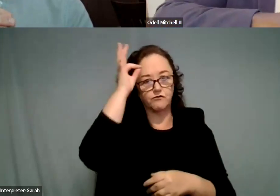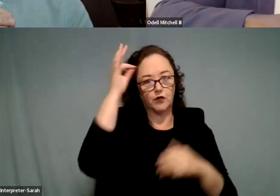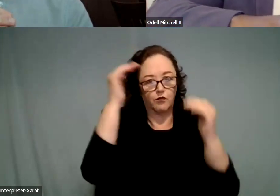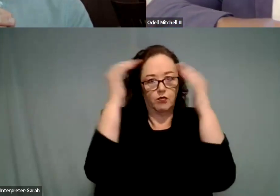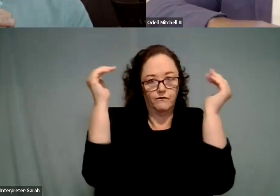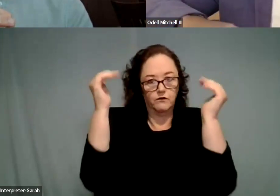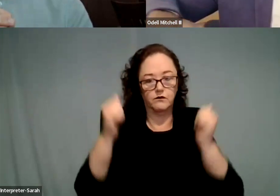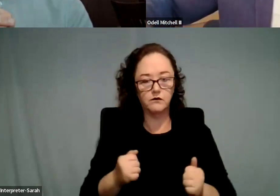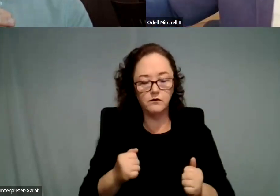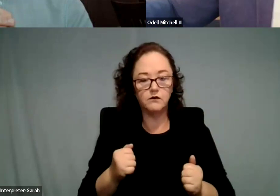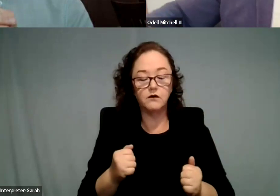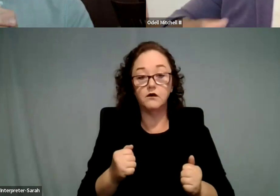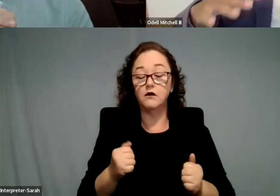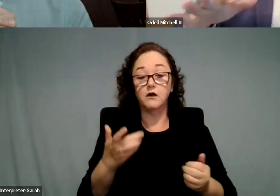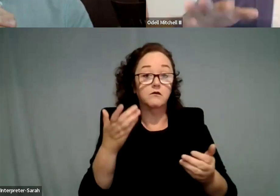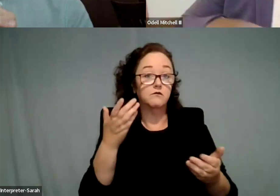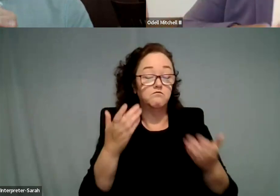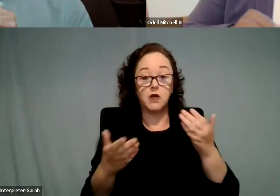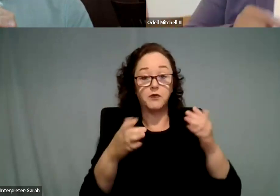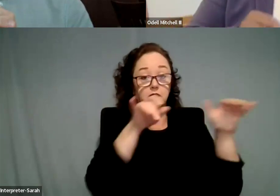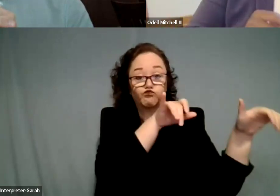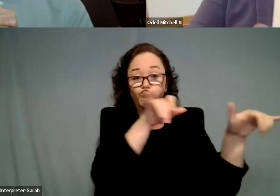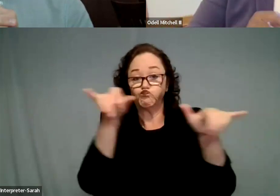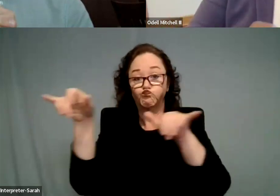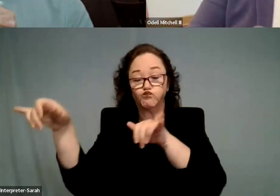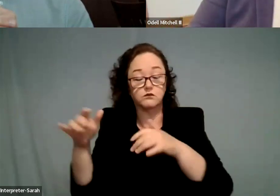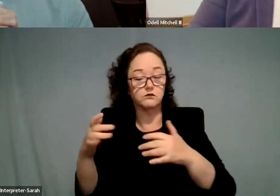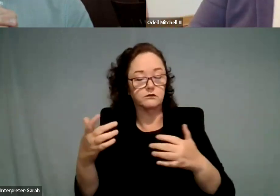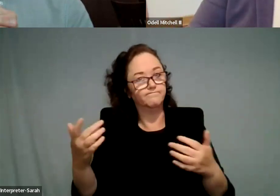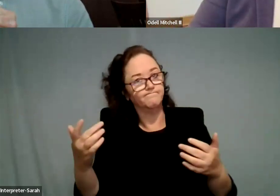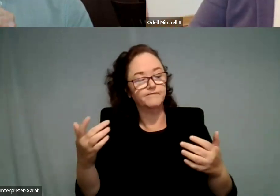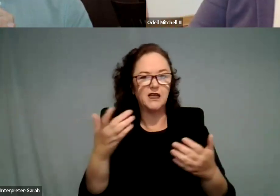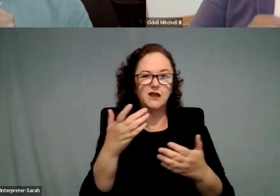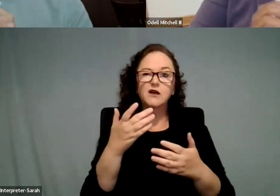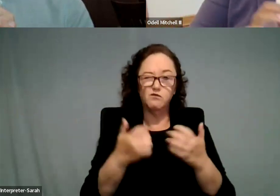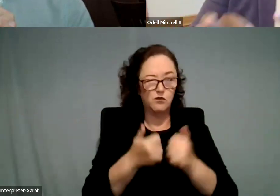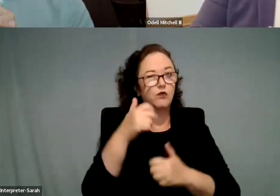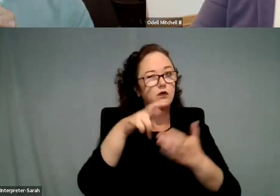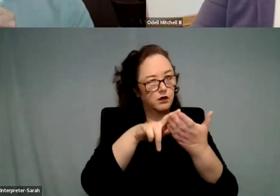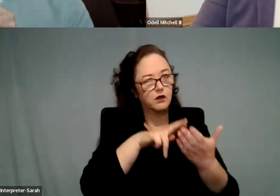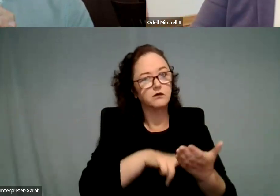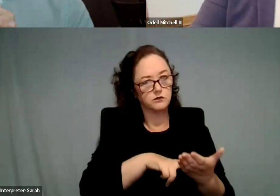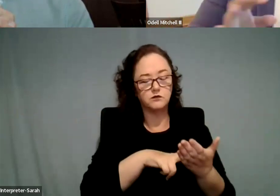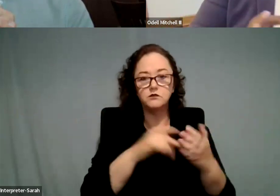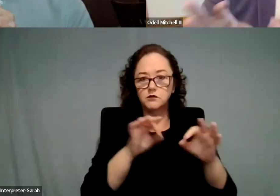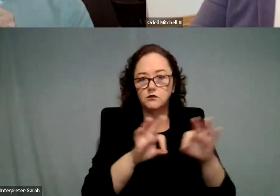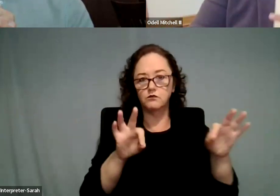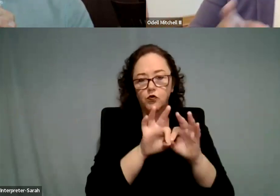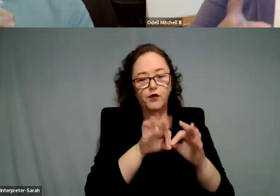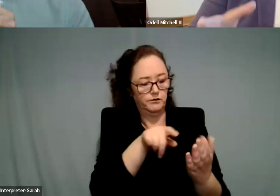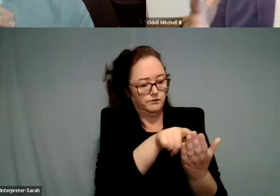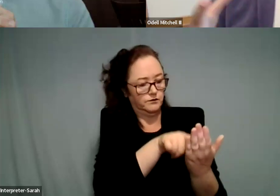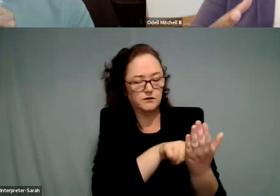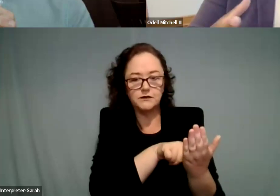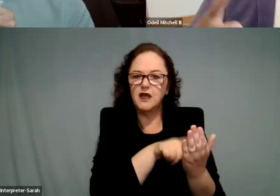happening, it might, you know, go across the board. But quite frankly, most contracts, I definitely want to make sure that that is keyed toward the